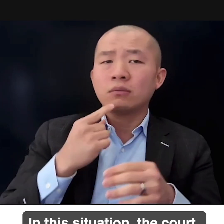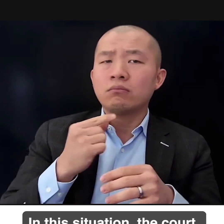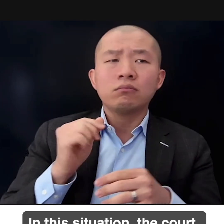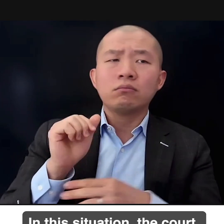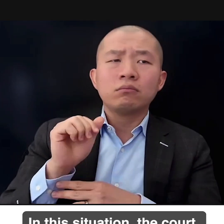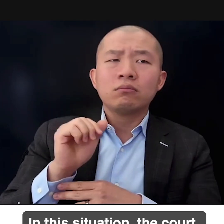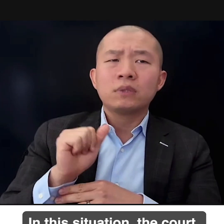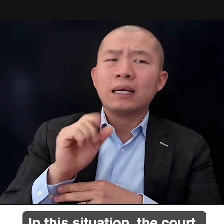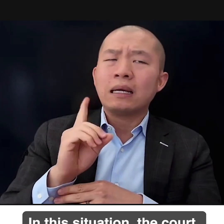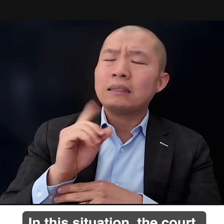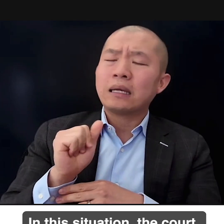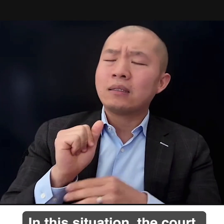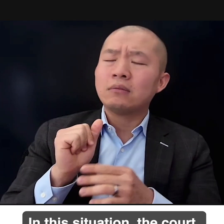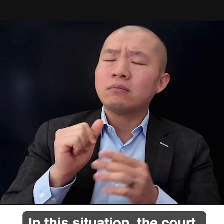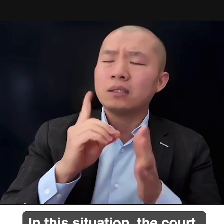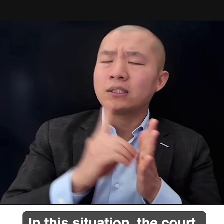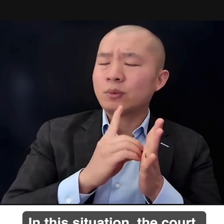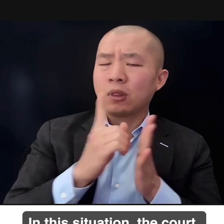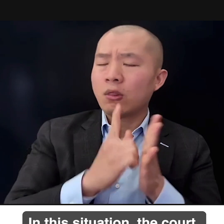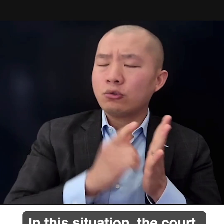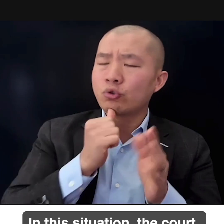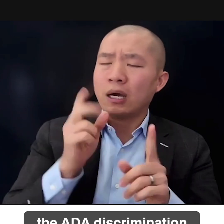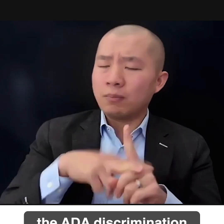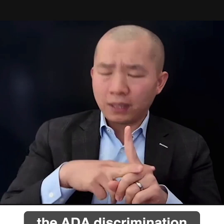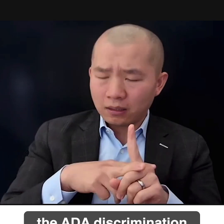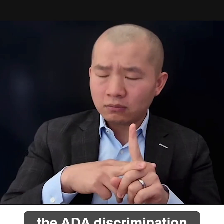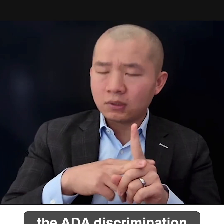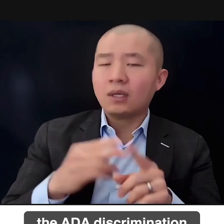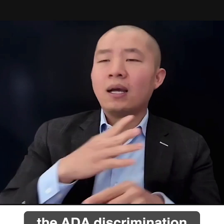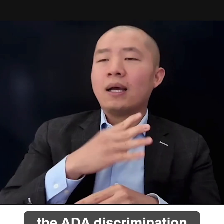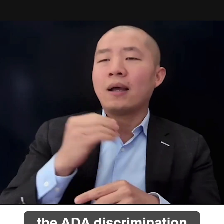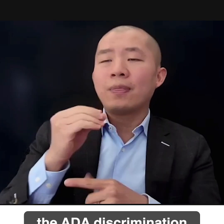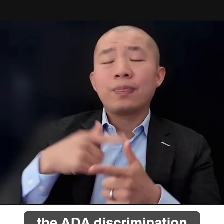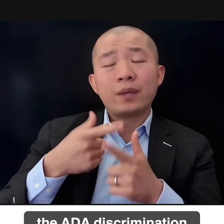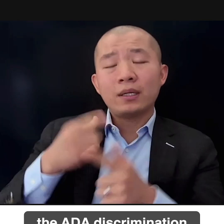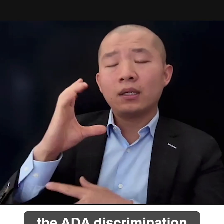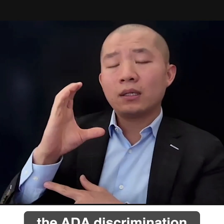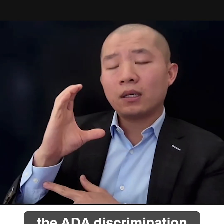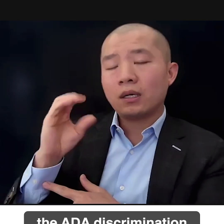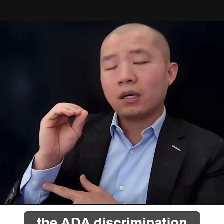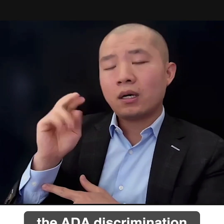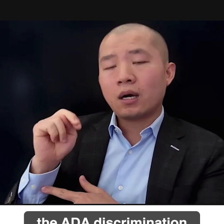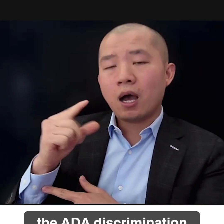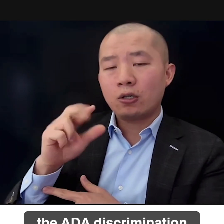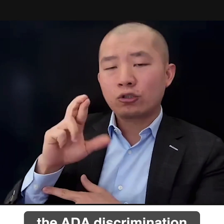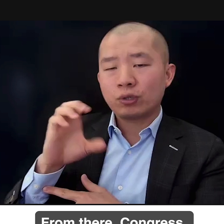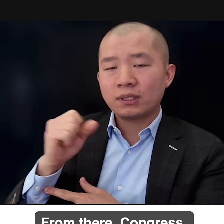In this situation, the court said the ADA discrimination laws were not applicable. From